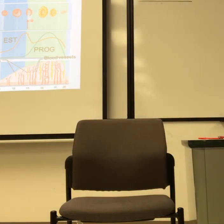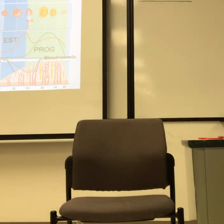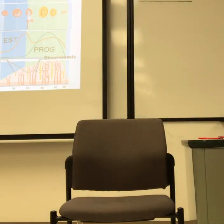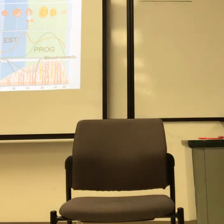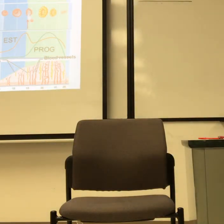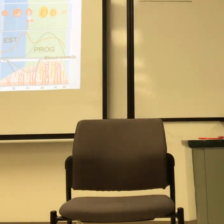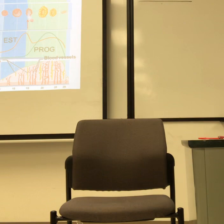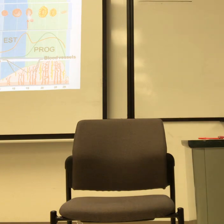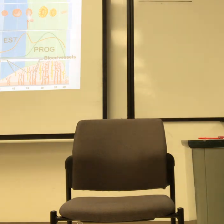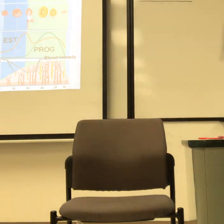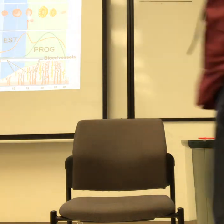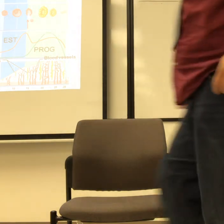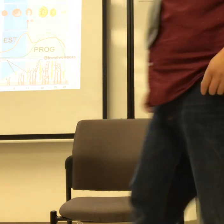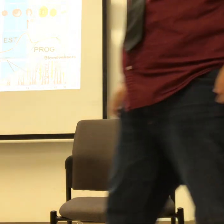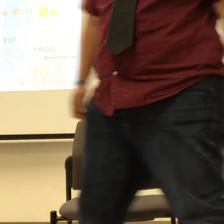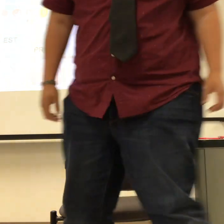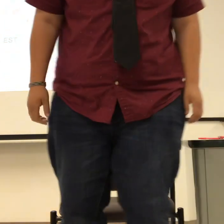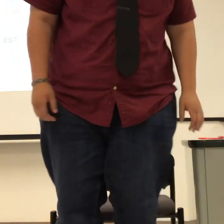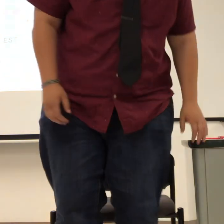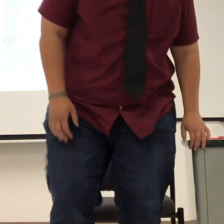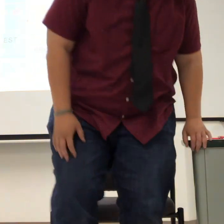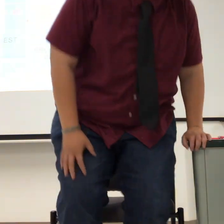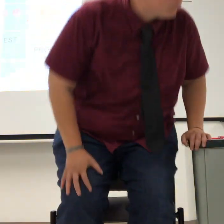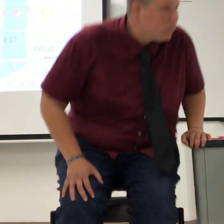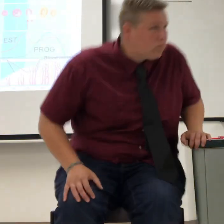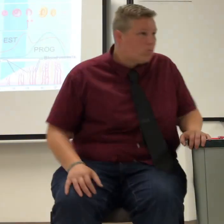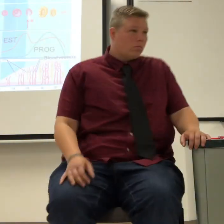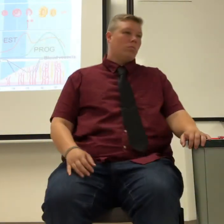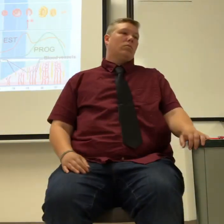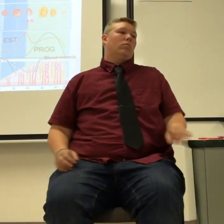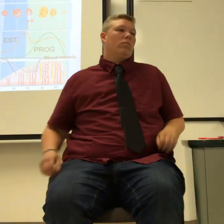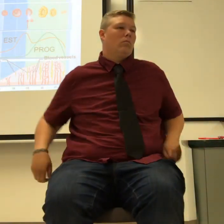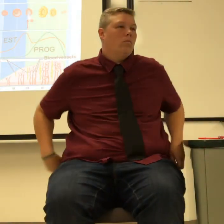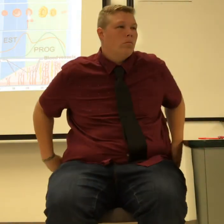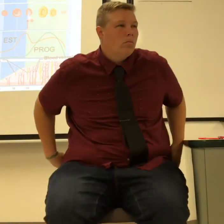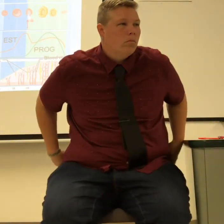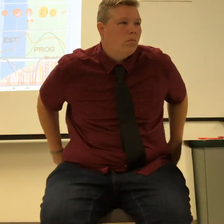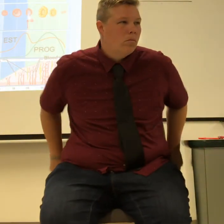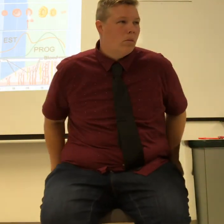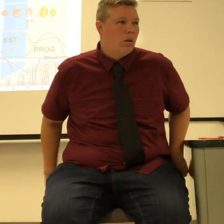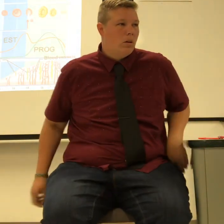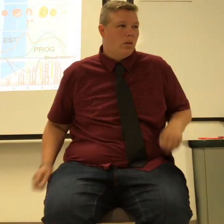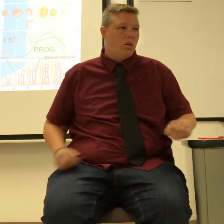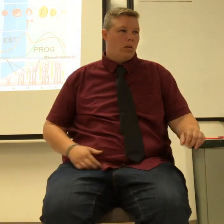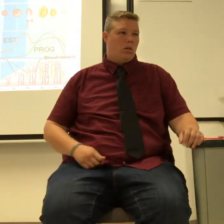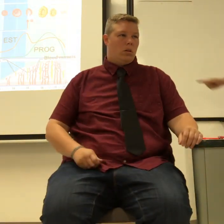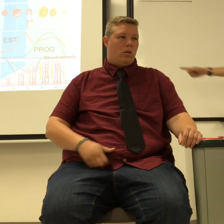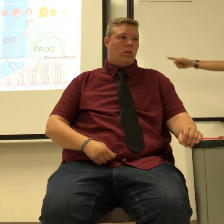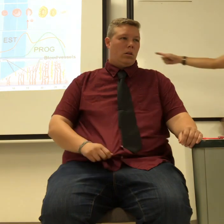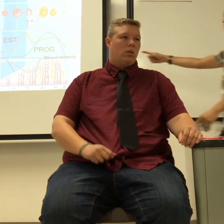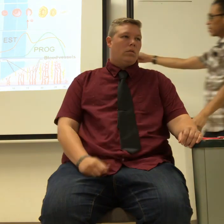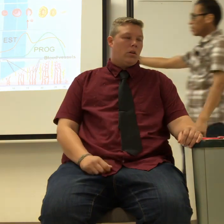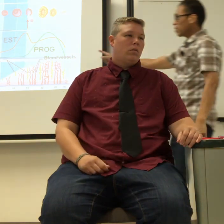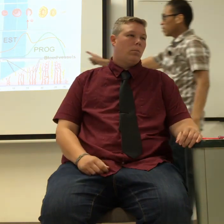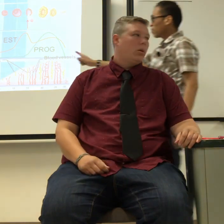sharper increase in estrogen at this point. Okay, we're still in the proliferative phase. They're kind of